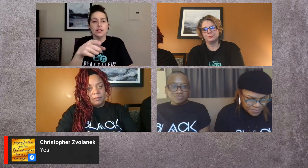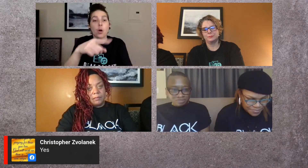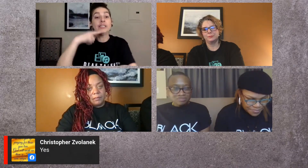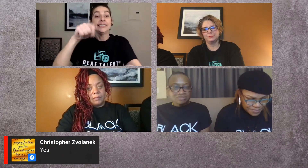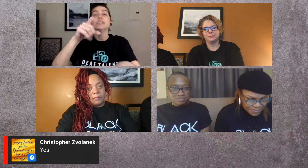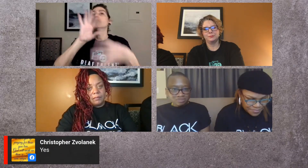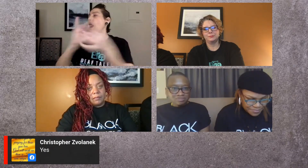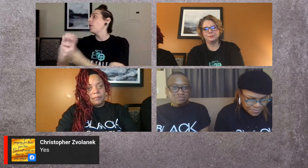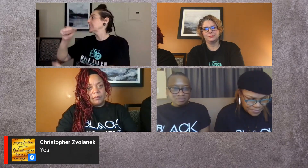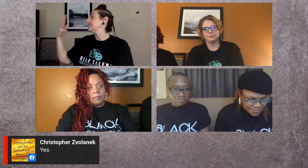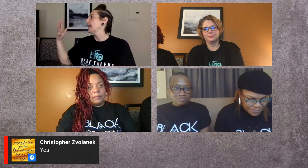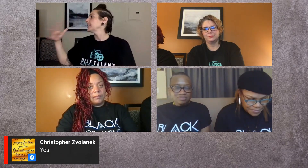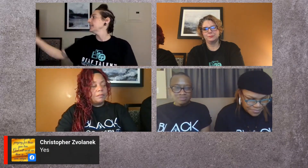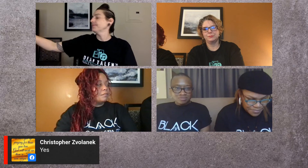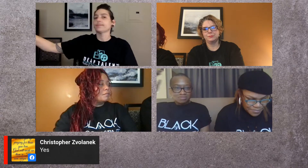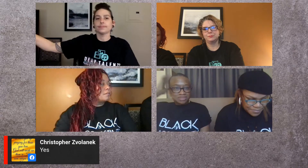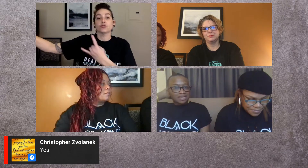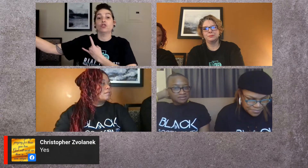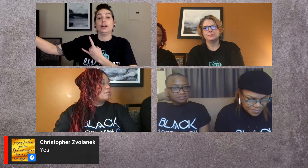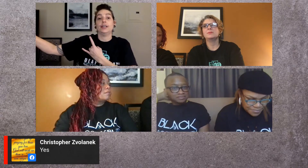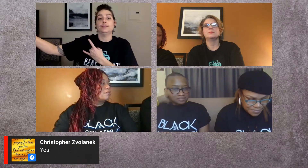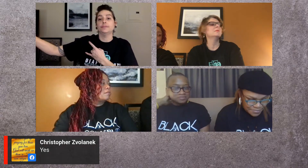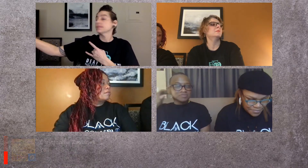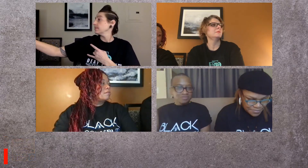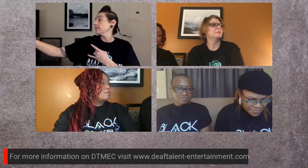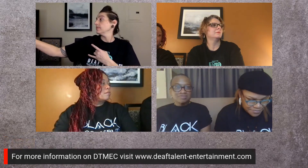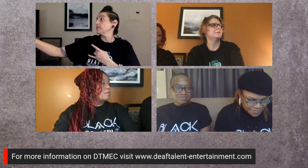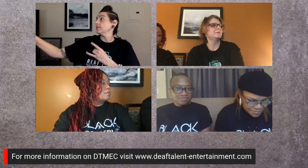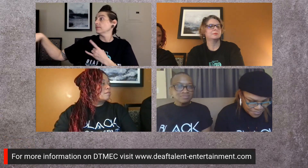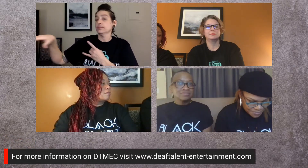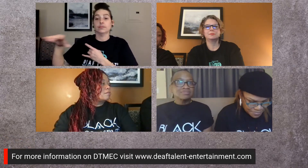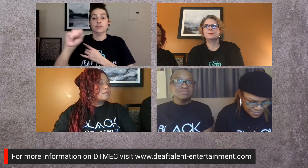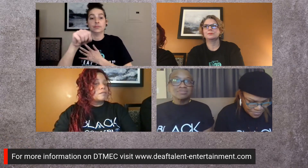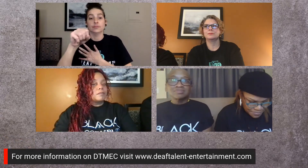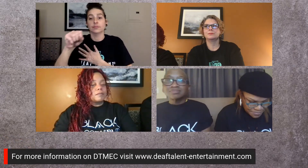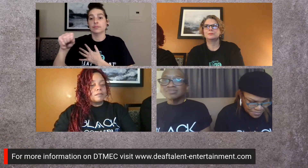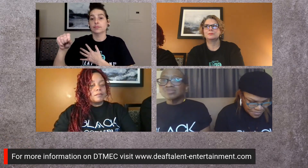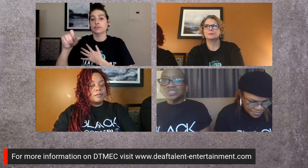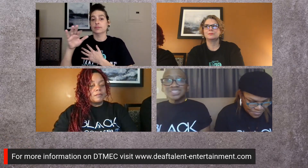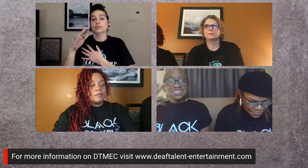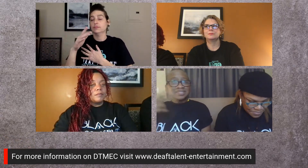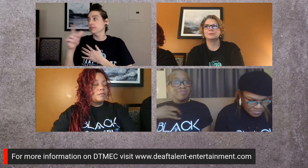about about the next panel. Yeah, he said yes. He said yes. Jade,